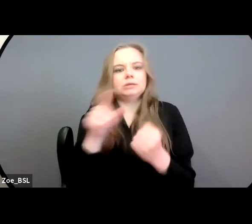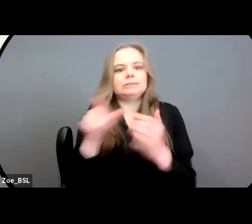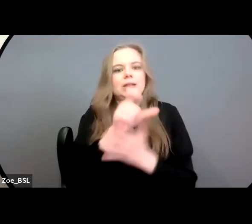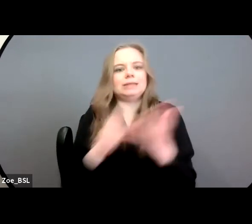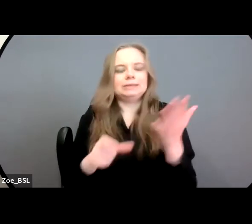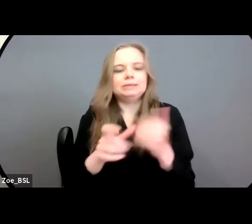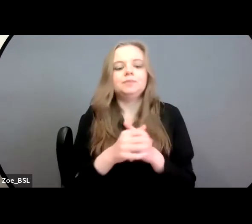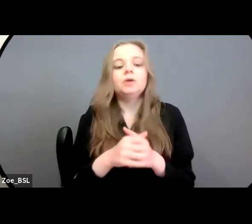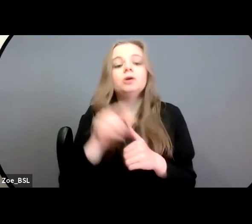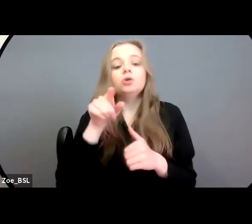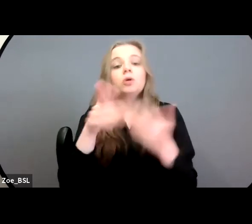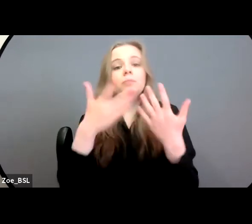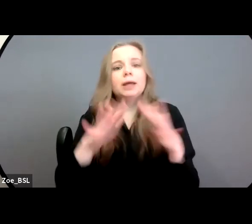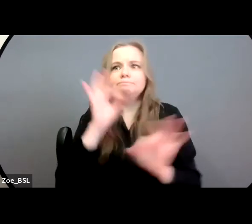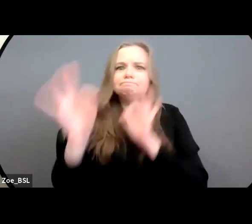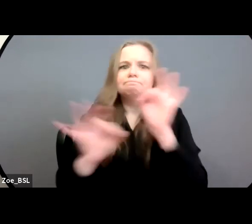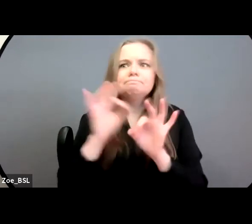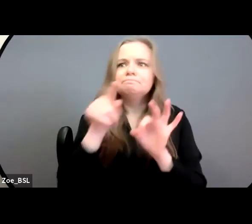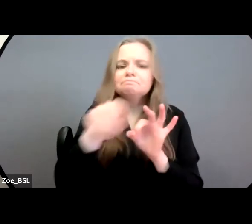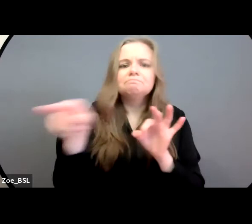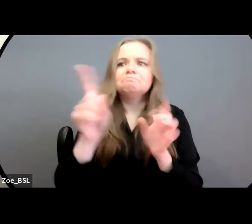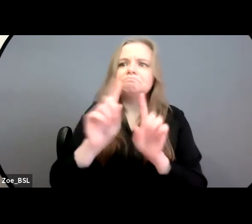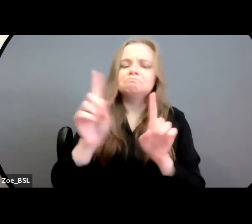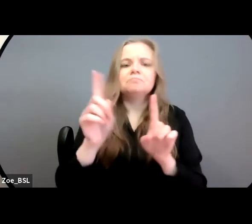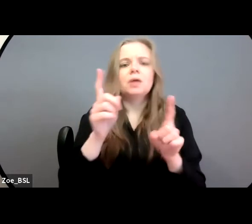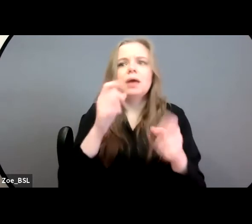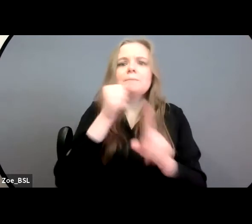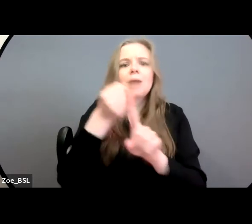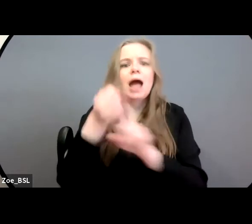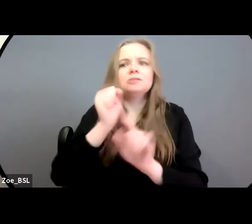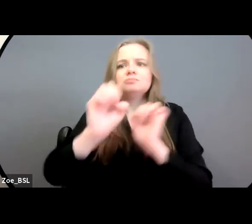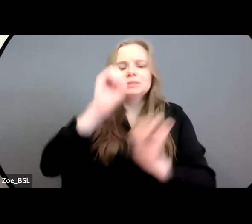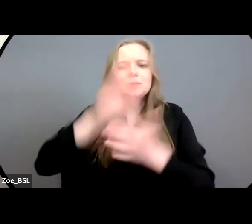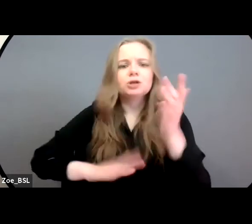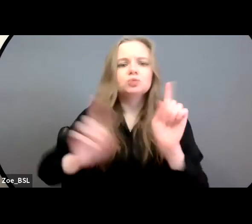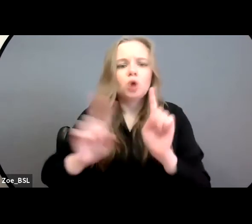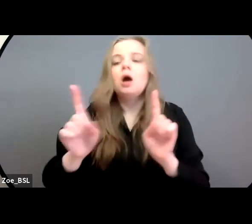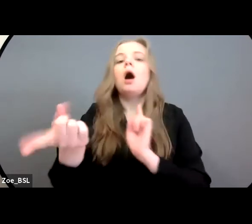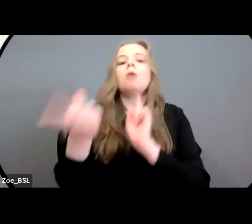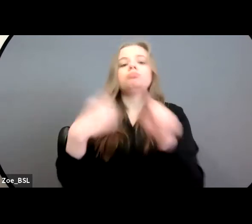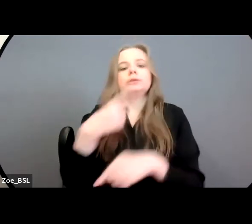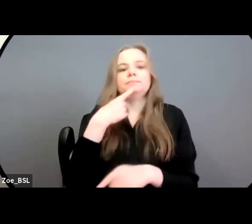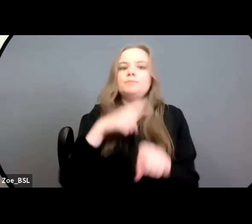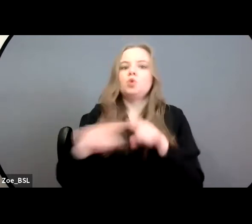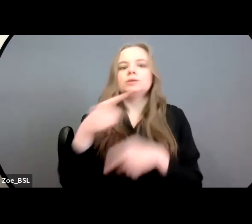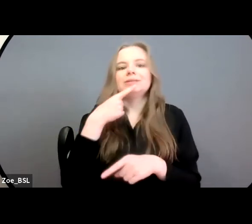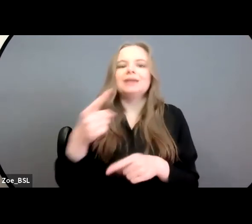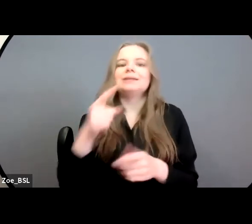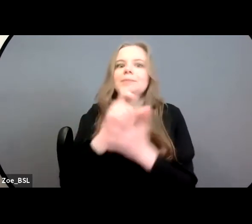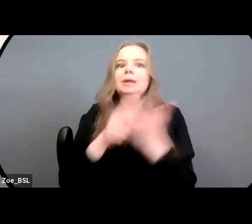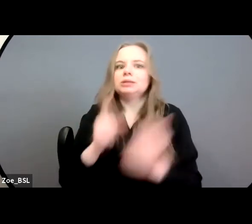people's university experience, it was certainly disability, which was the highest for the respondents of the